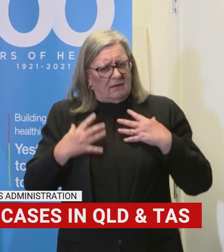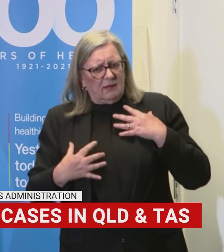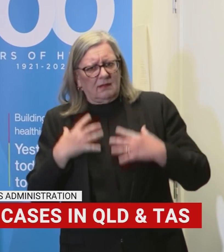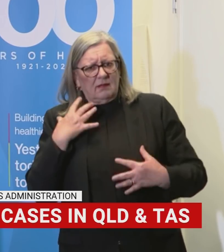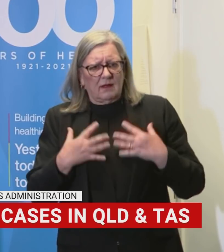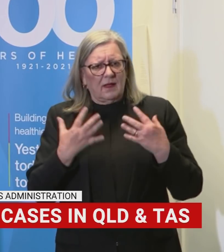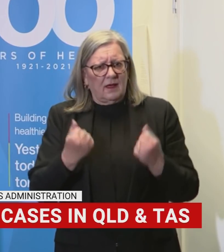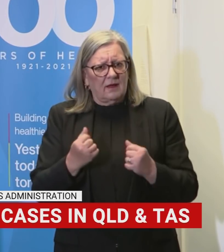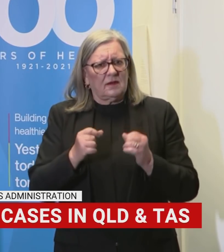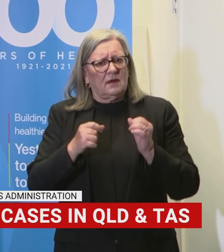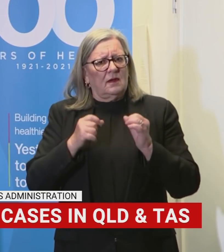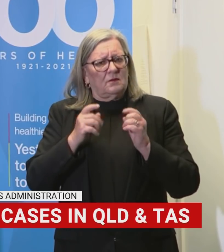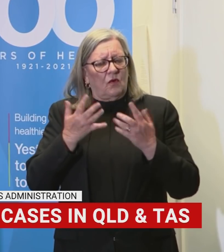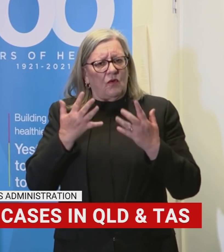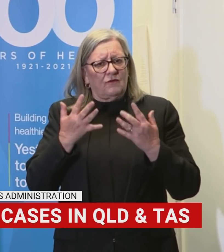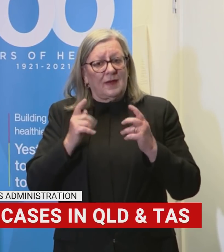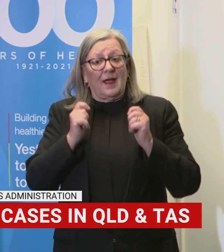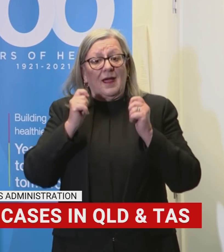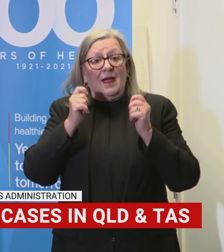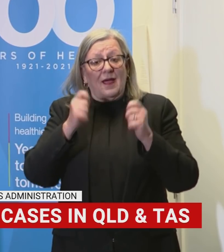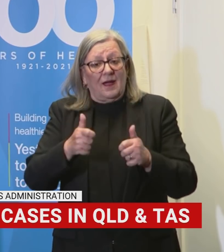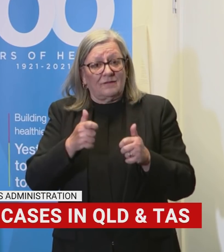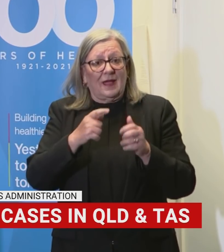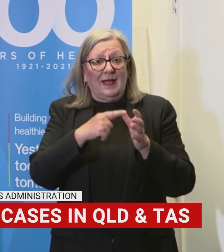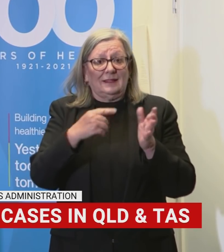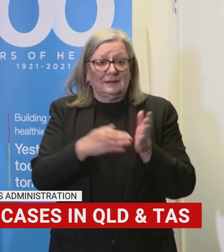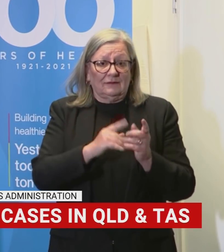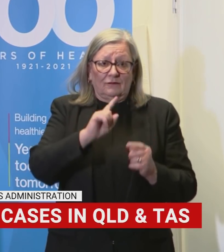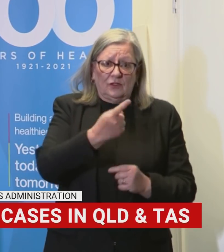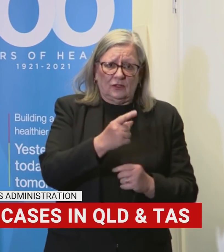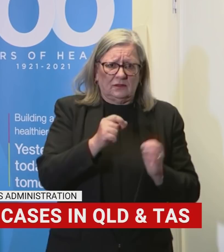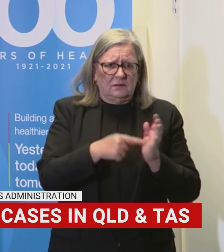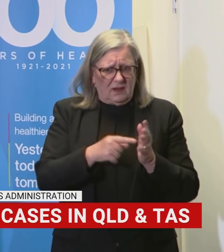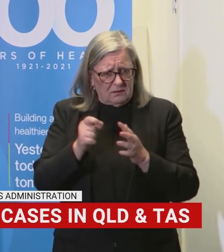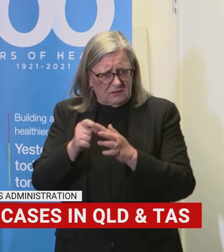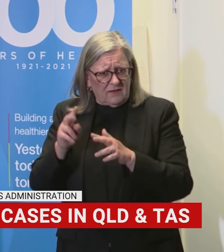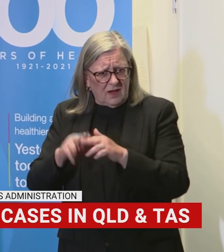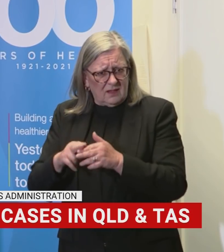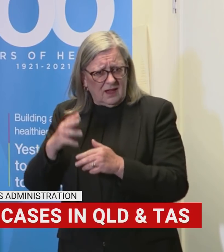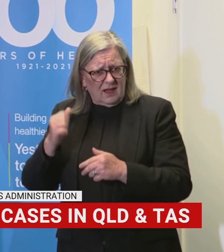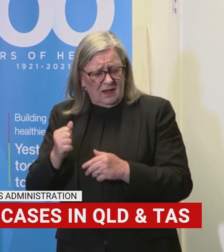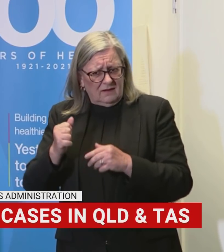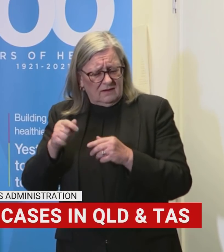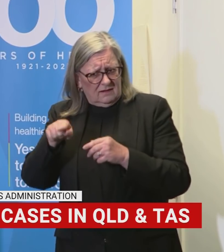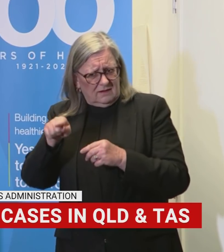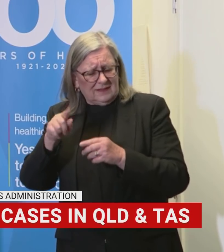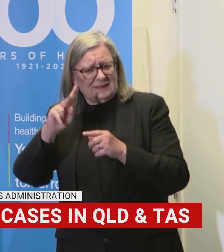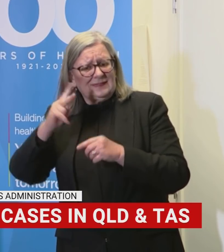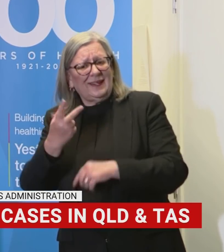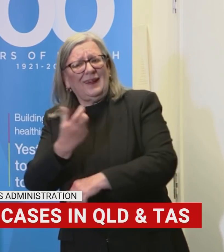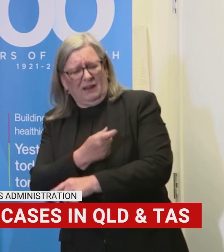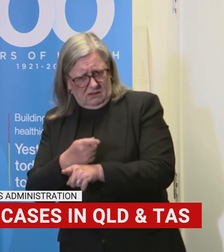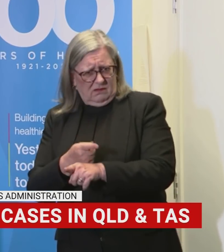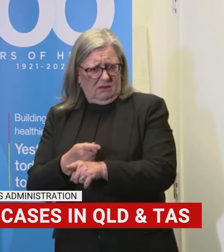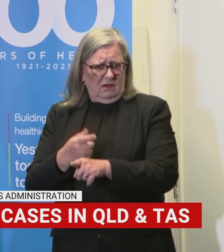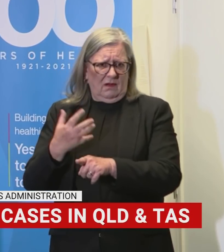AstraZeneca, but they're more common after the second dose of Pfizer globally, recognising that not many Australians have had a second dose of AstraZeneca. And